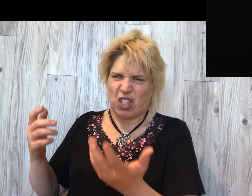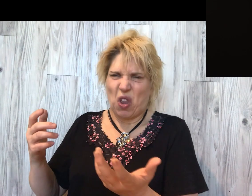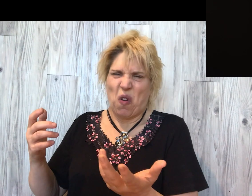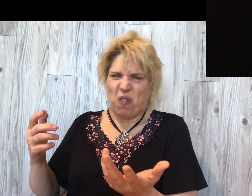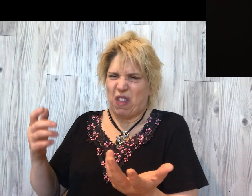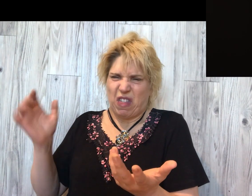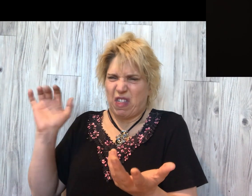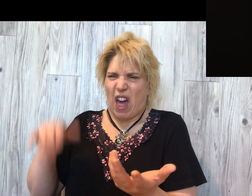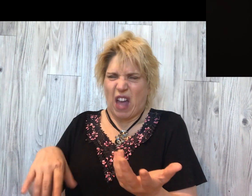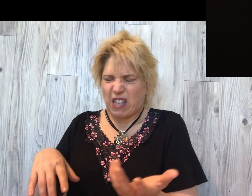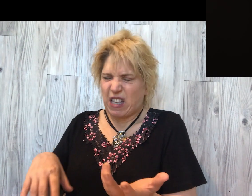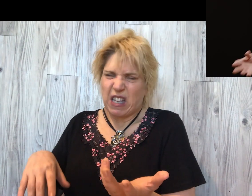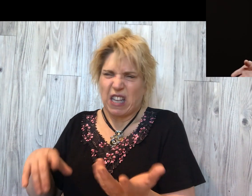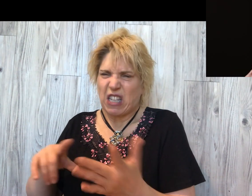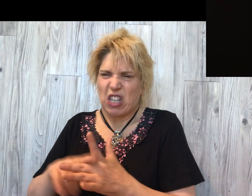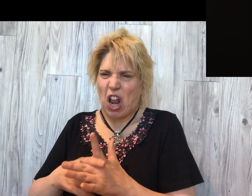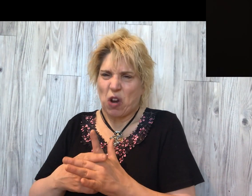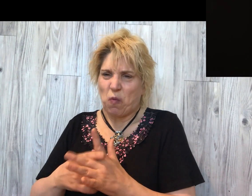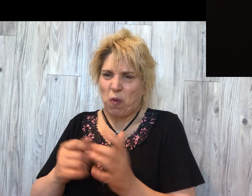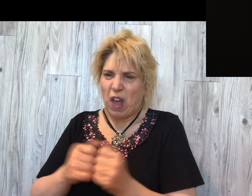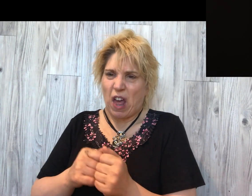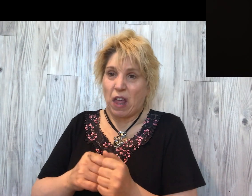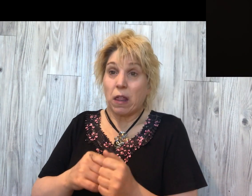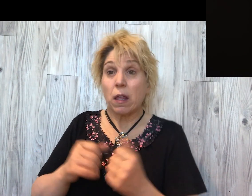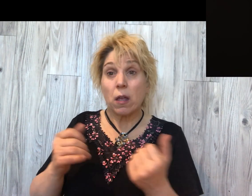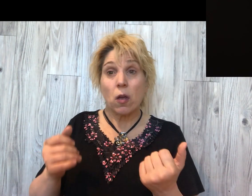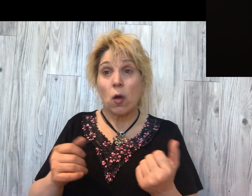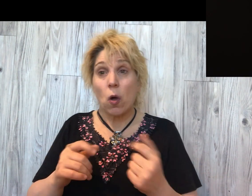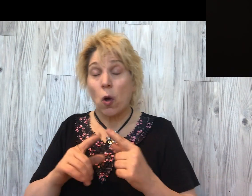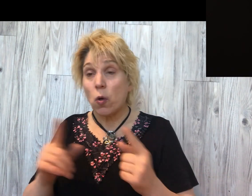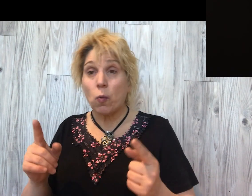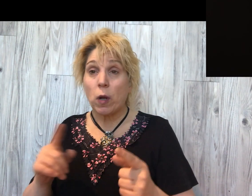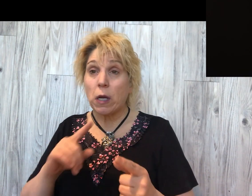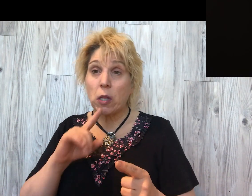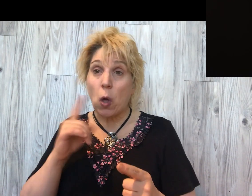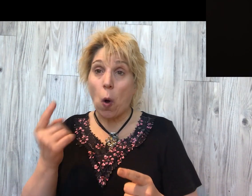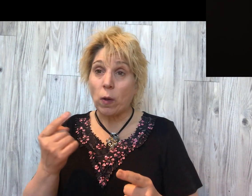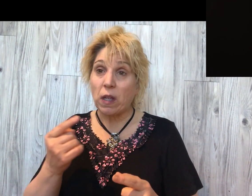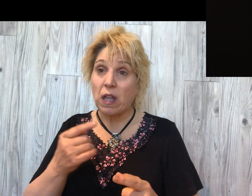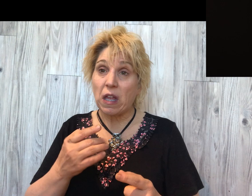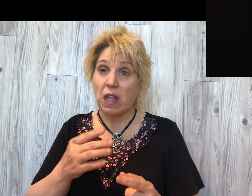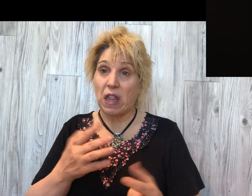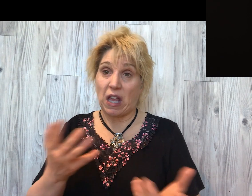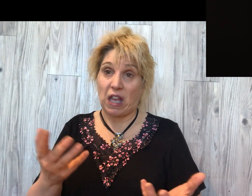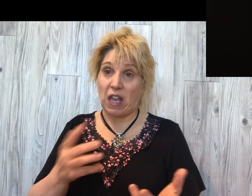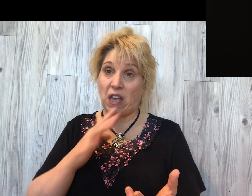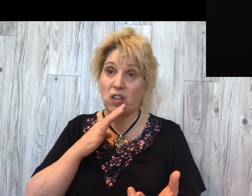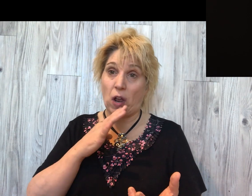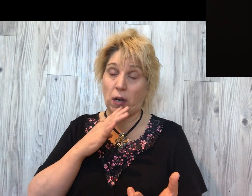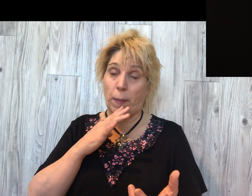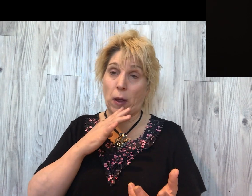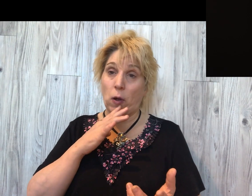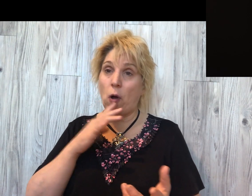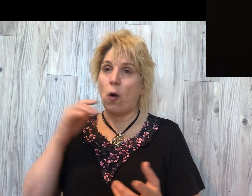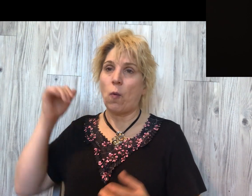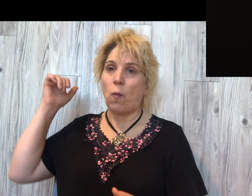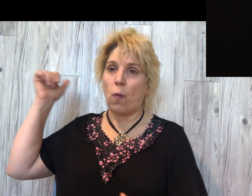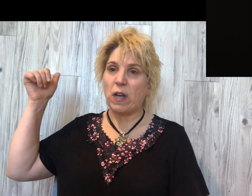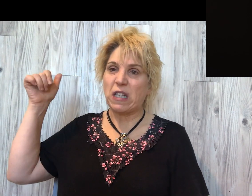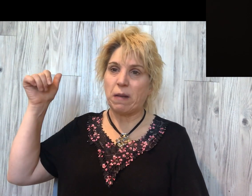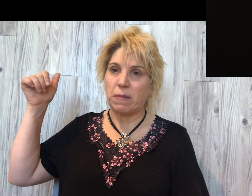was self-righteous. It started by addressing God, but really, the only thing he talked about was himself.